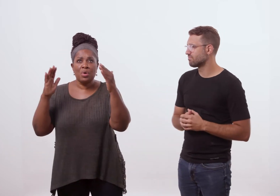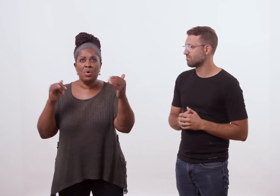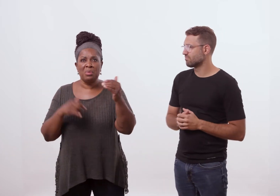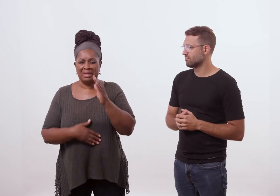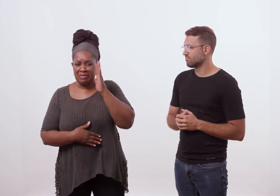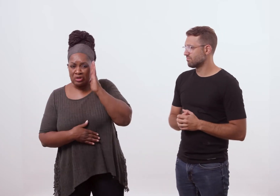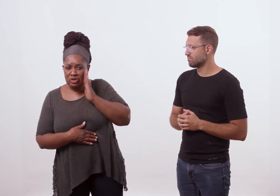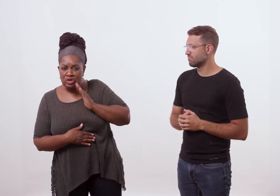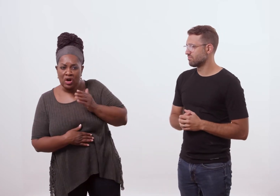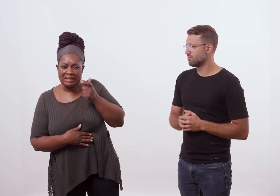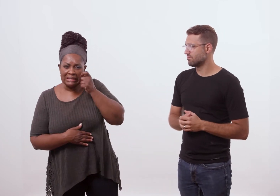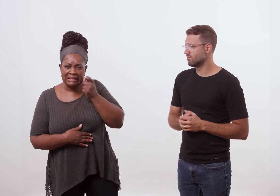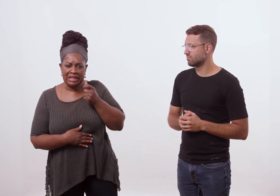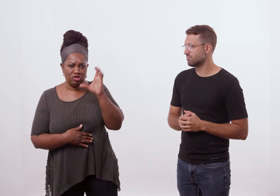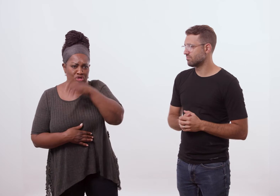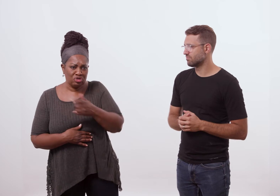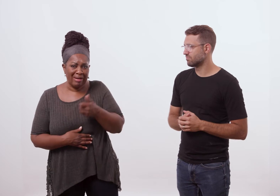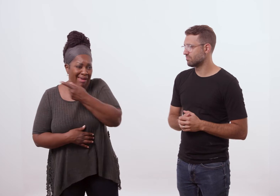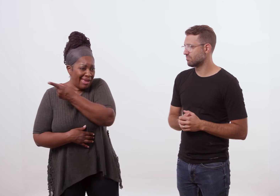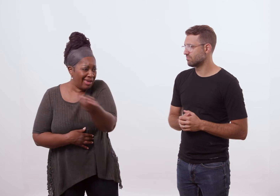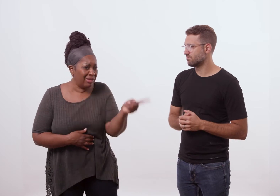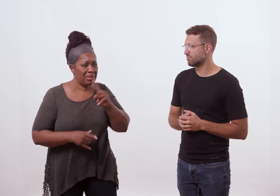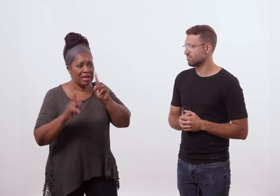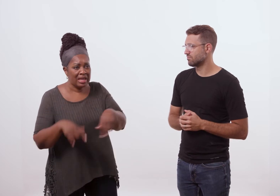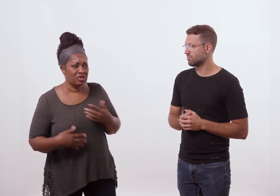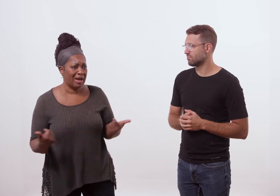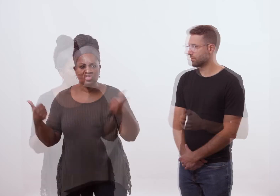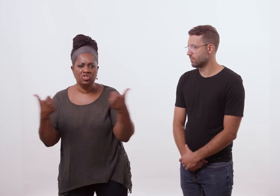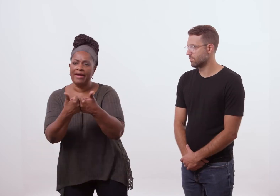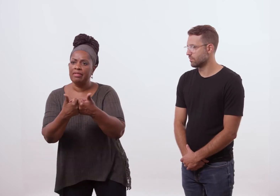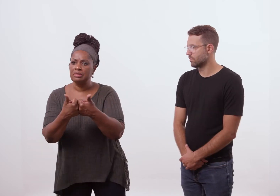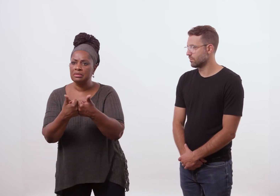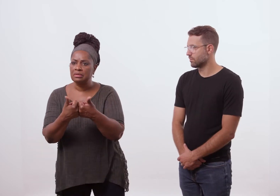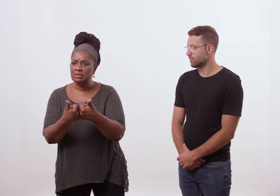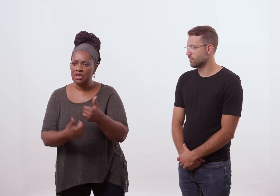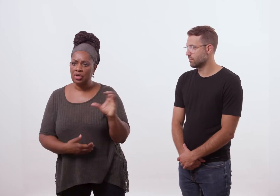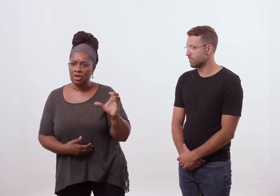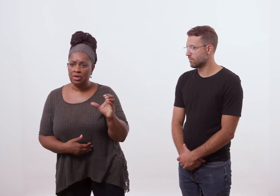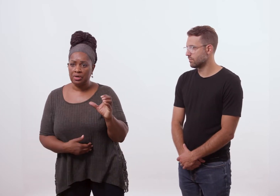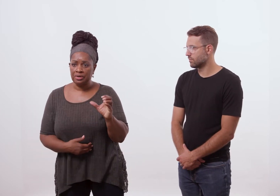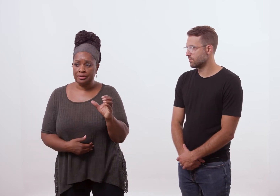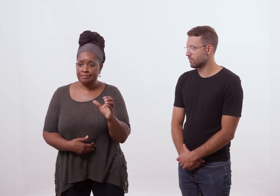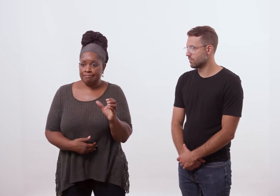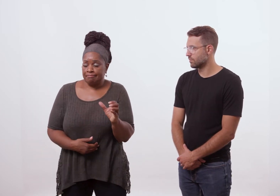dark-skinned strangers, wondering if any will answer his challenge. None